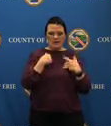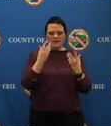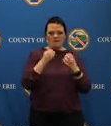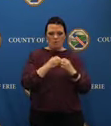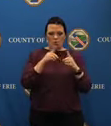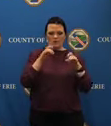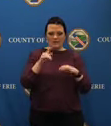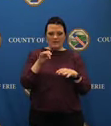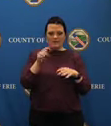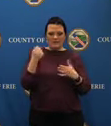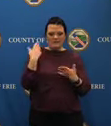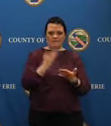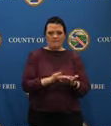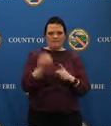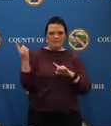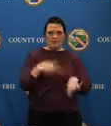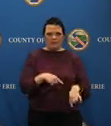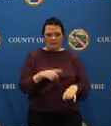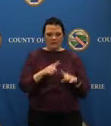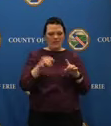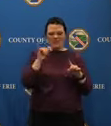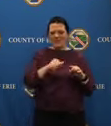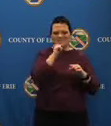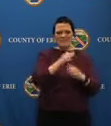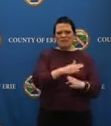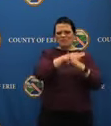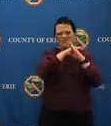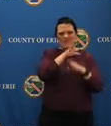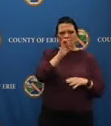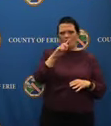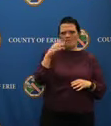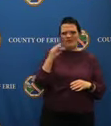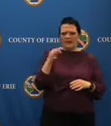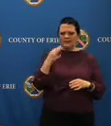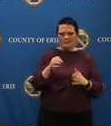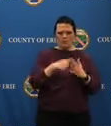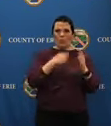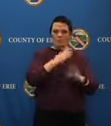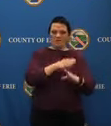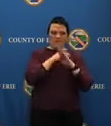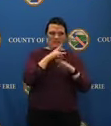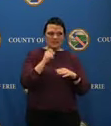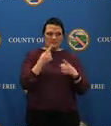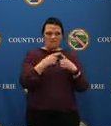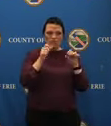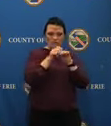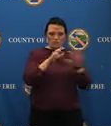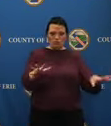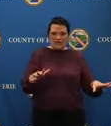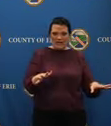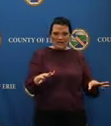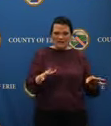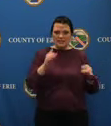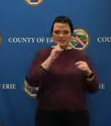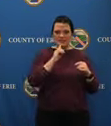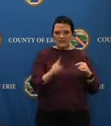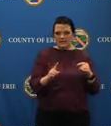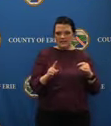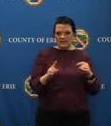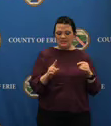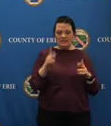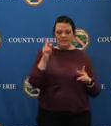kits coming in, but test kits don't prevent COVID-19. What prevents COVID-19 from being spread